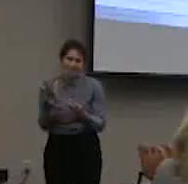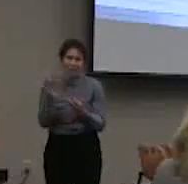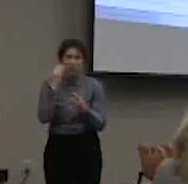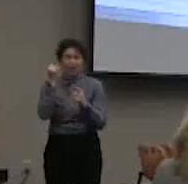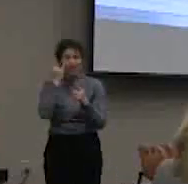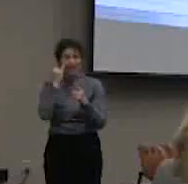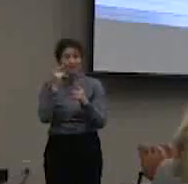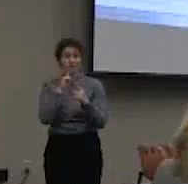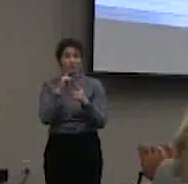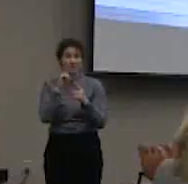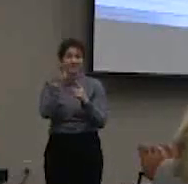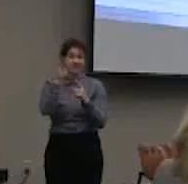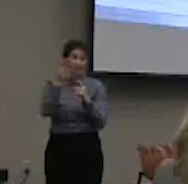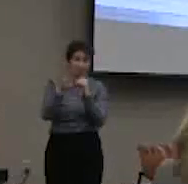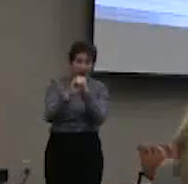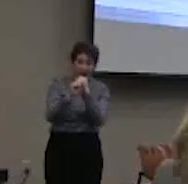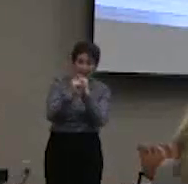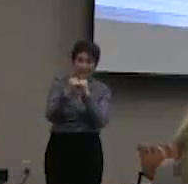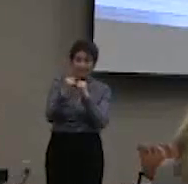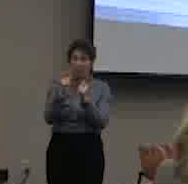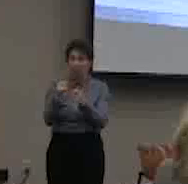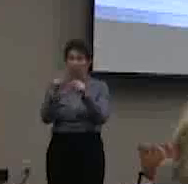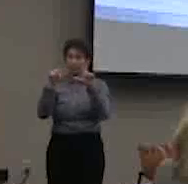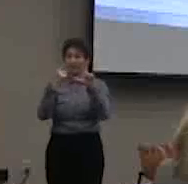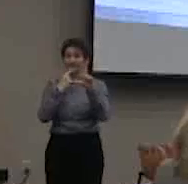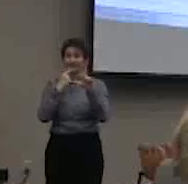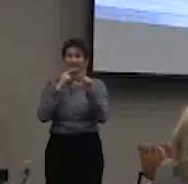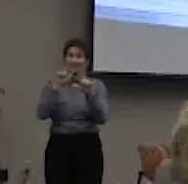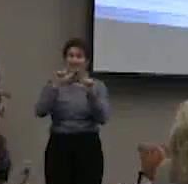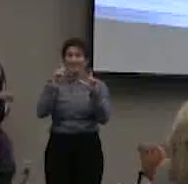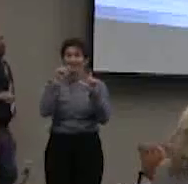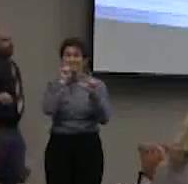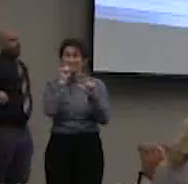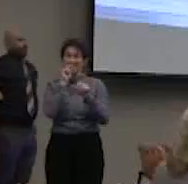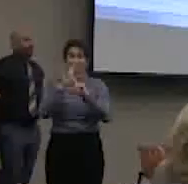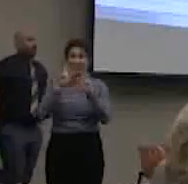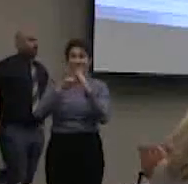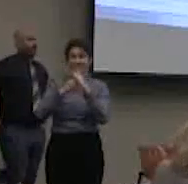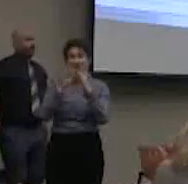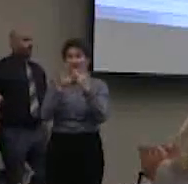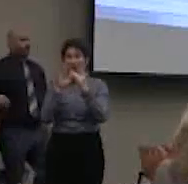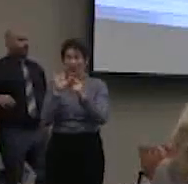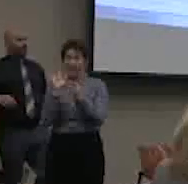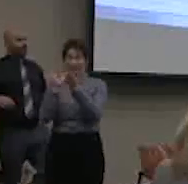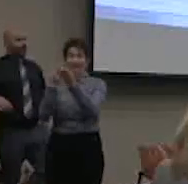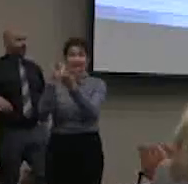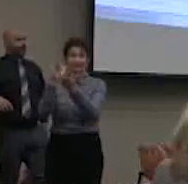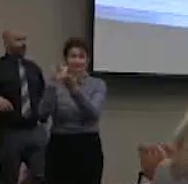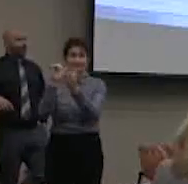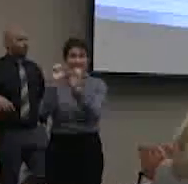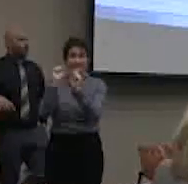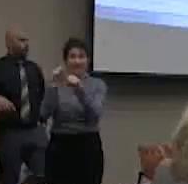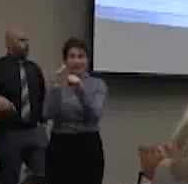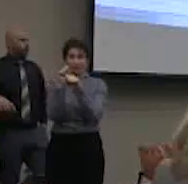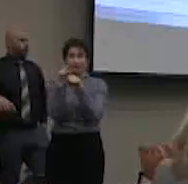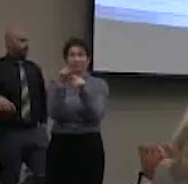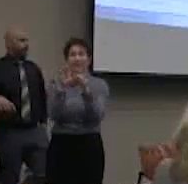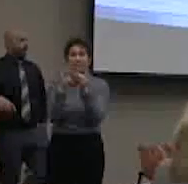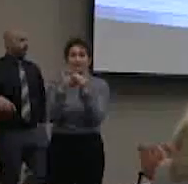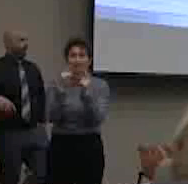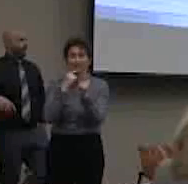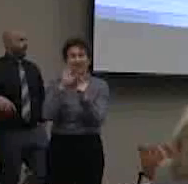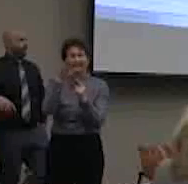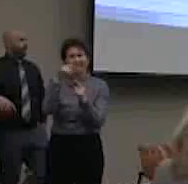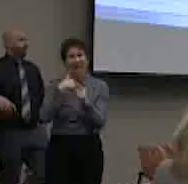ad that somebody sees that says, has Big Bird on it and Ready Start Network, and they click on it, and they can send you a message and say, I'm pregnant and